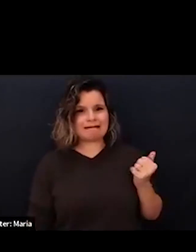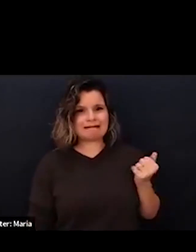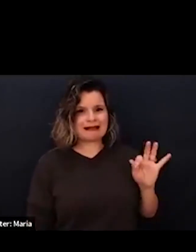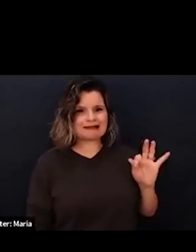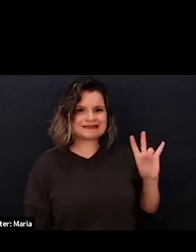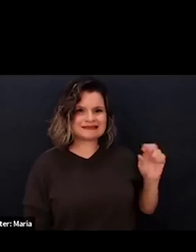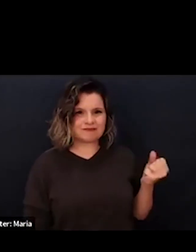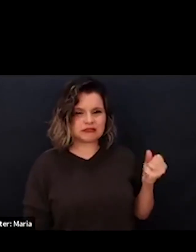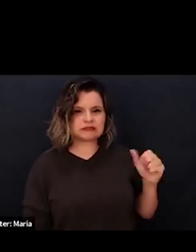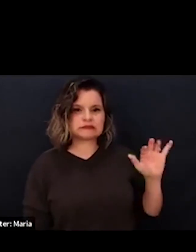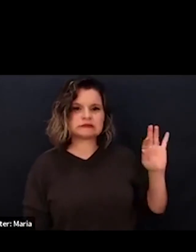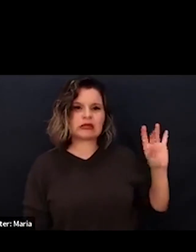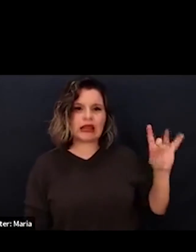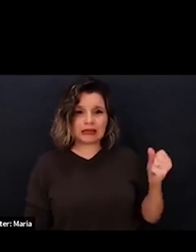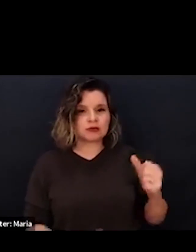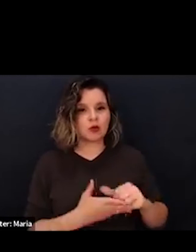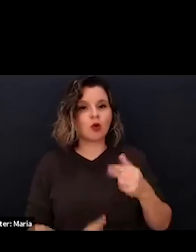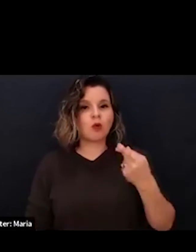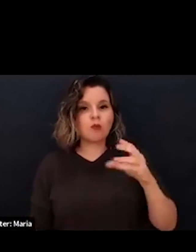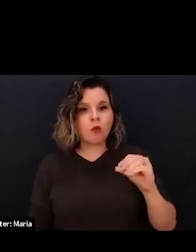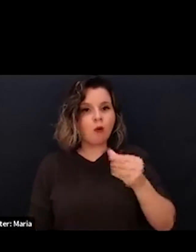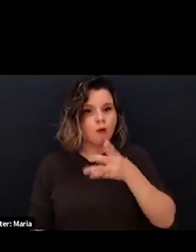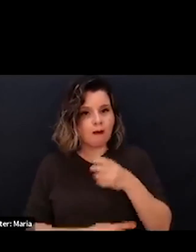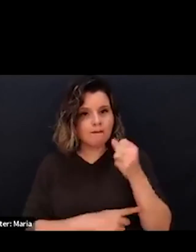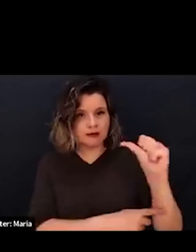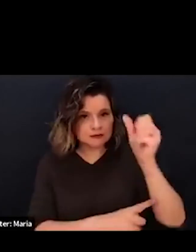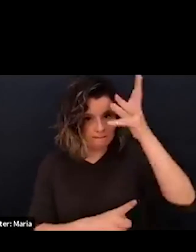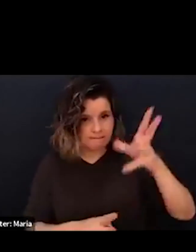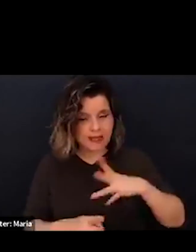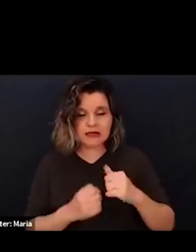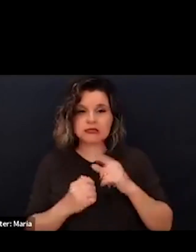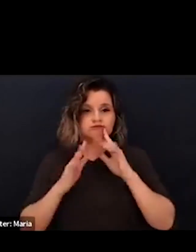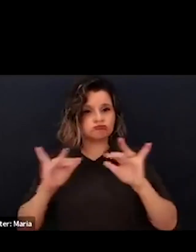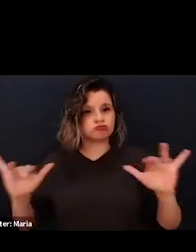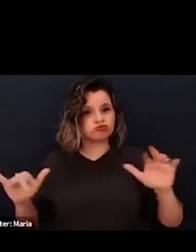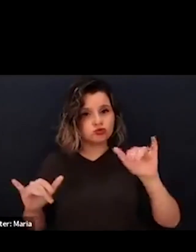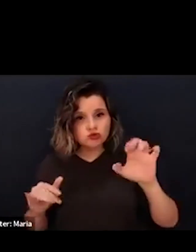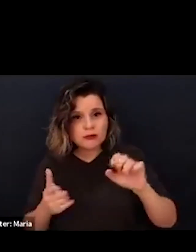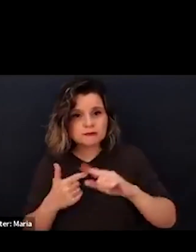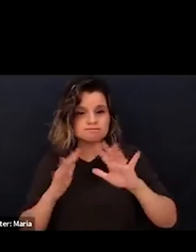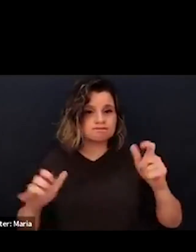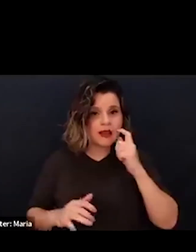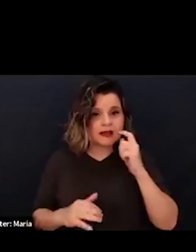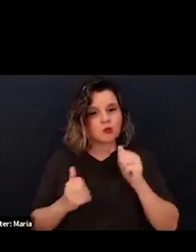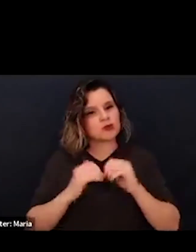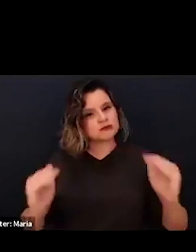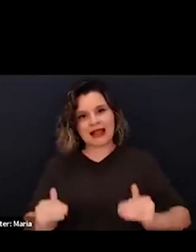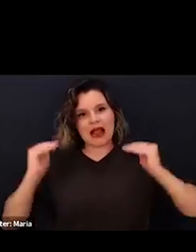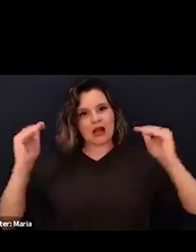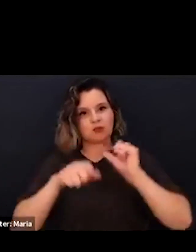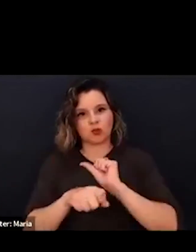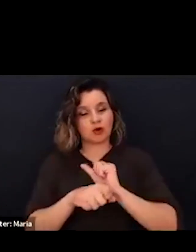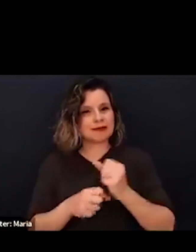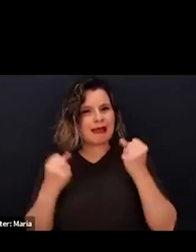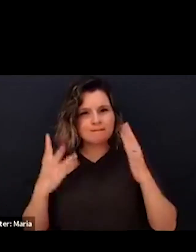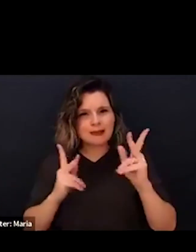the pro-feminist men's movement it's multiracial, multi-ethnic, it's global. We need to scale up our work, however, because the number of